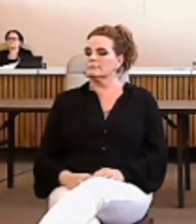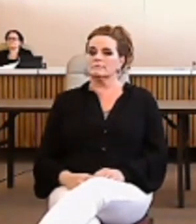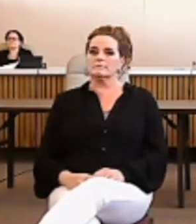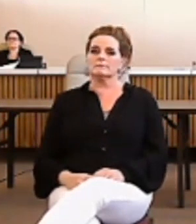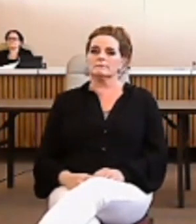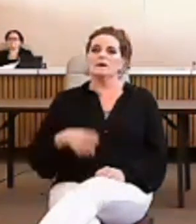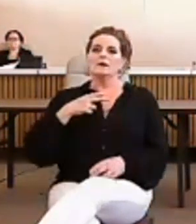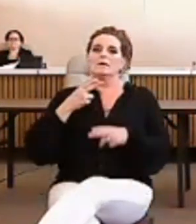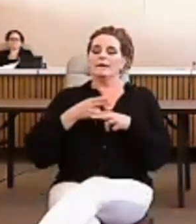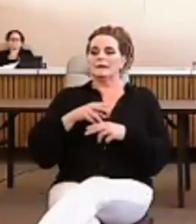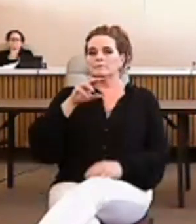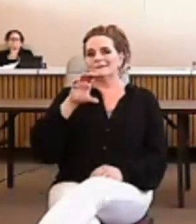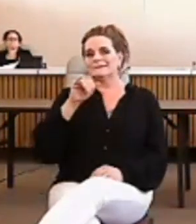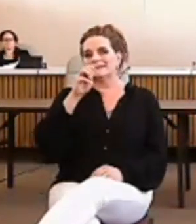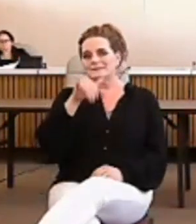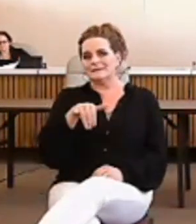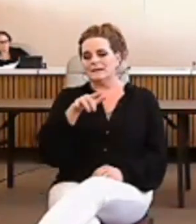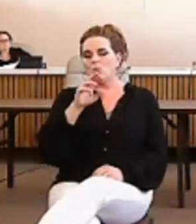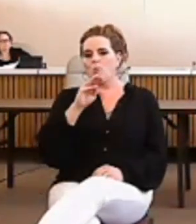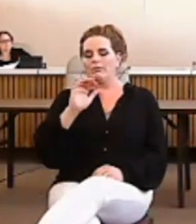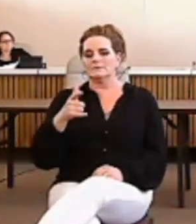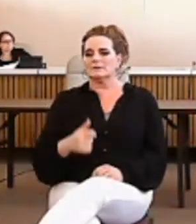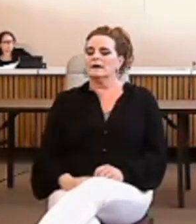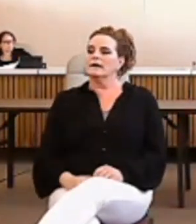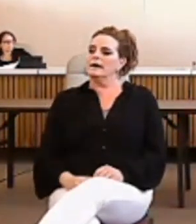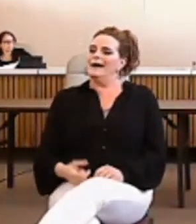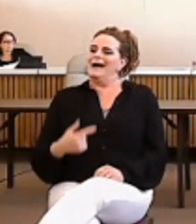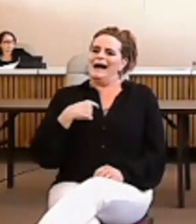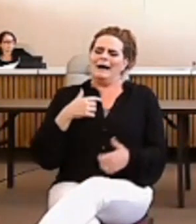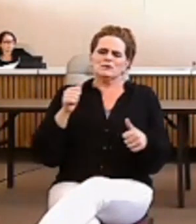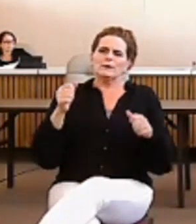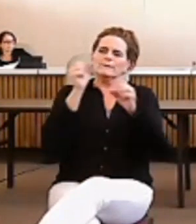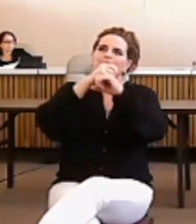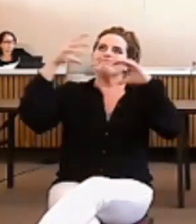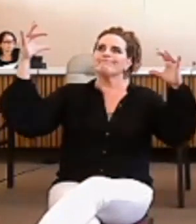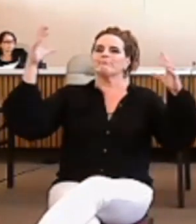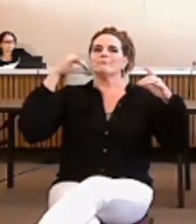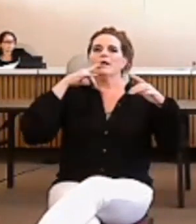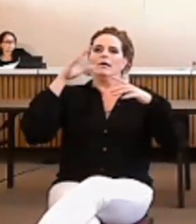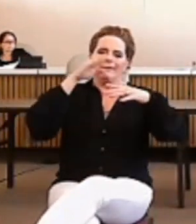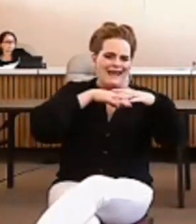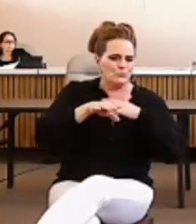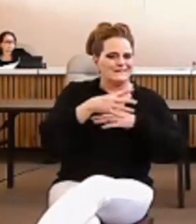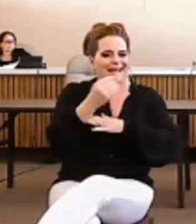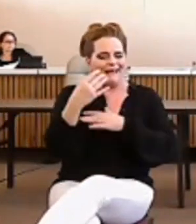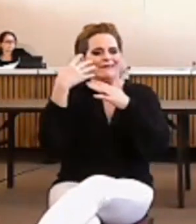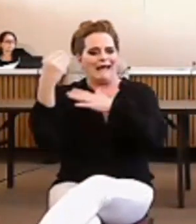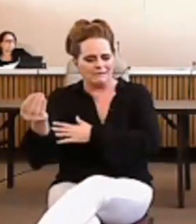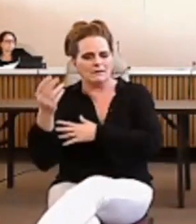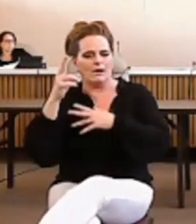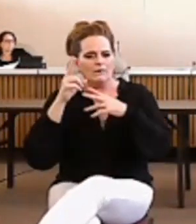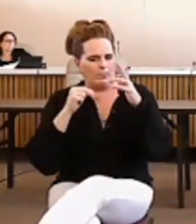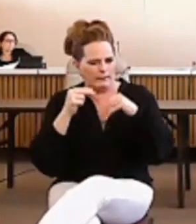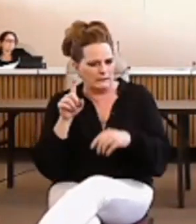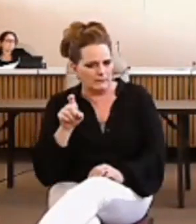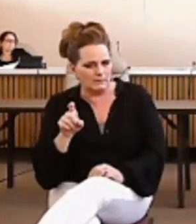My name is Cindy Wallace and I live on Hartwood Drive. I'm just trying to visualize the entrance and the exit.